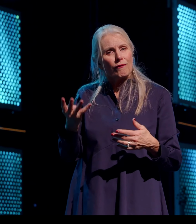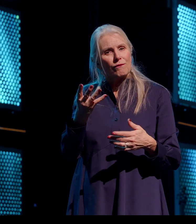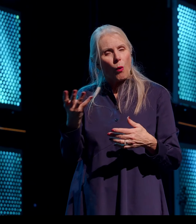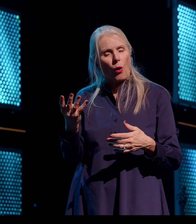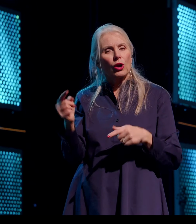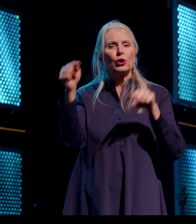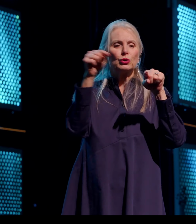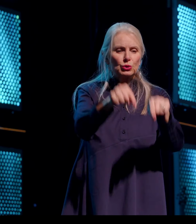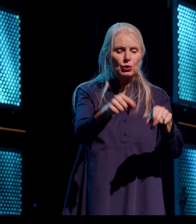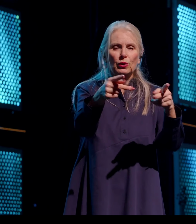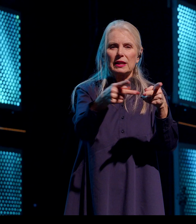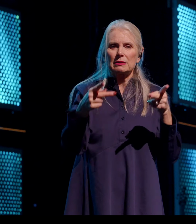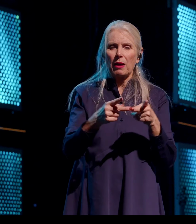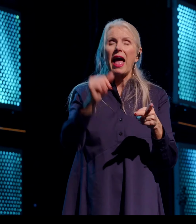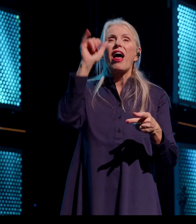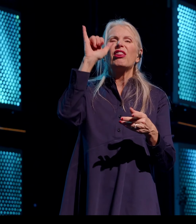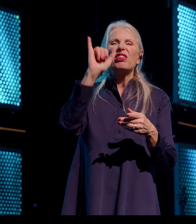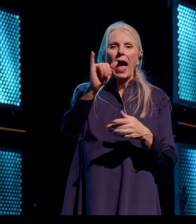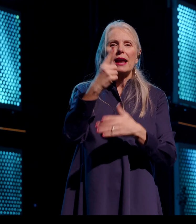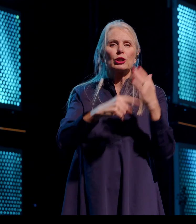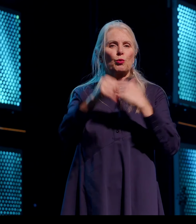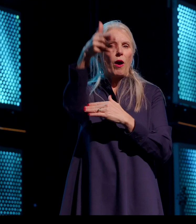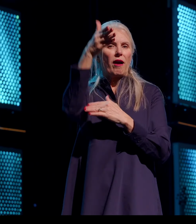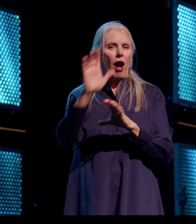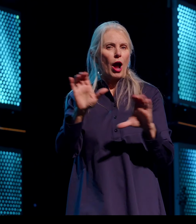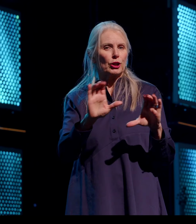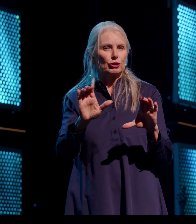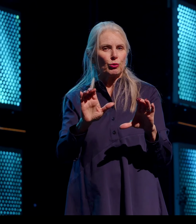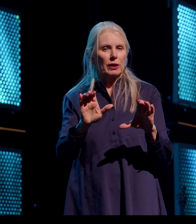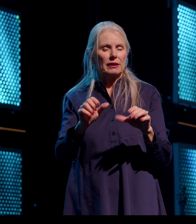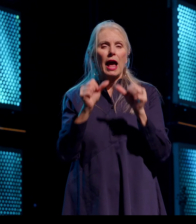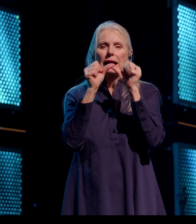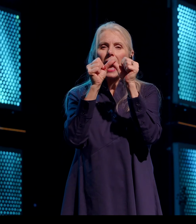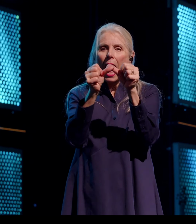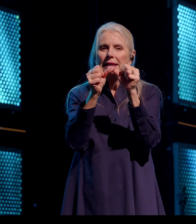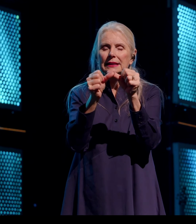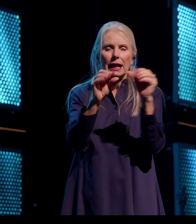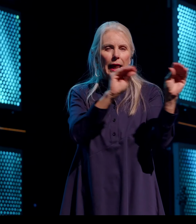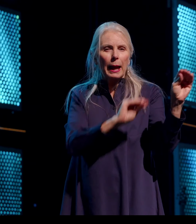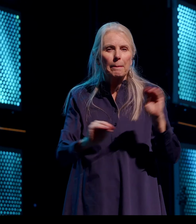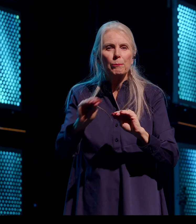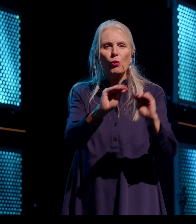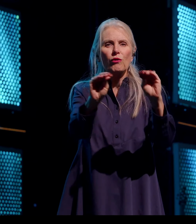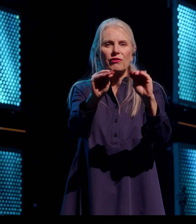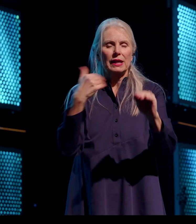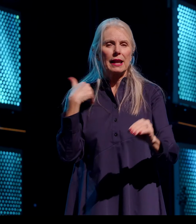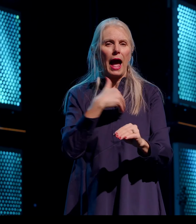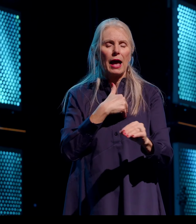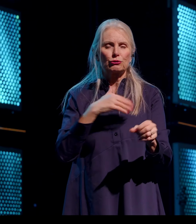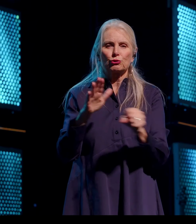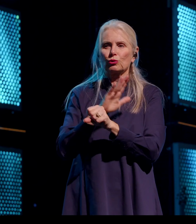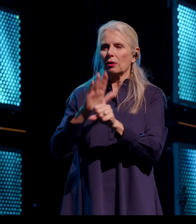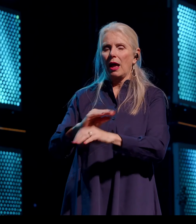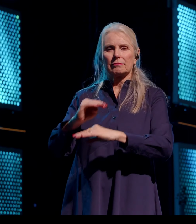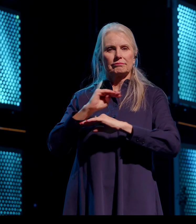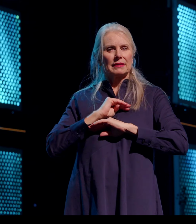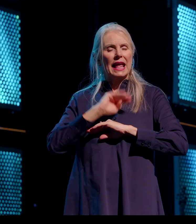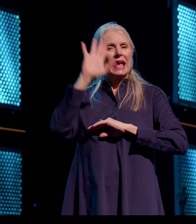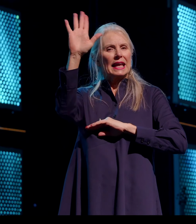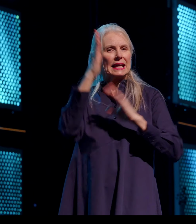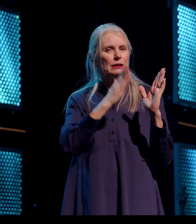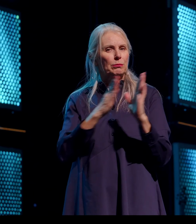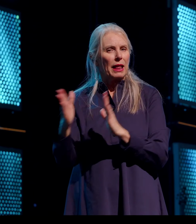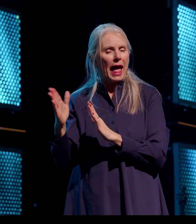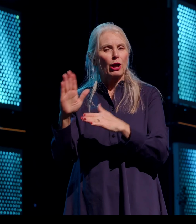He's constantly moving us into positions to fulfill his plan, his purpose, and tell other people